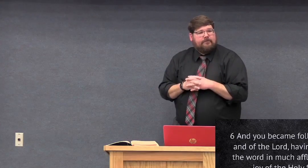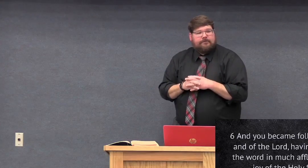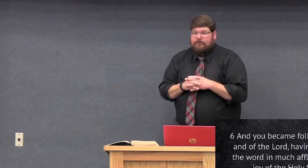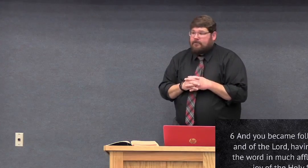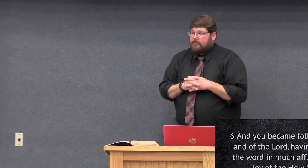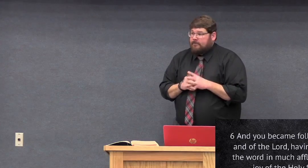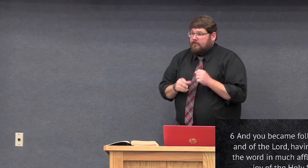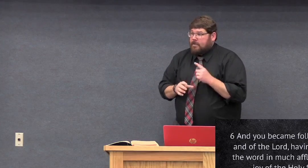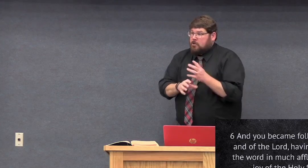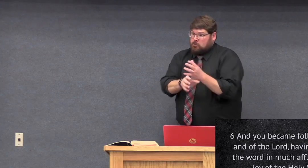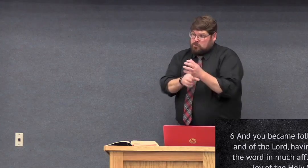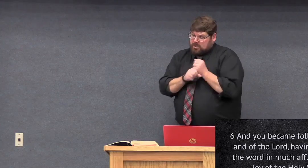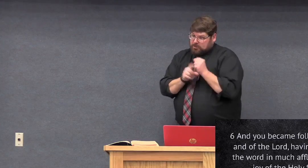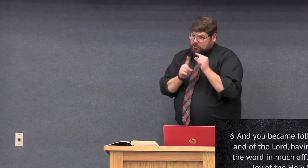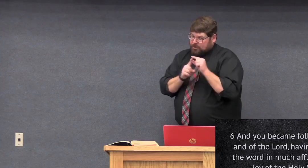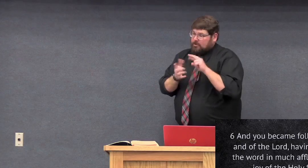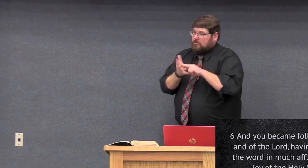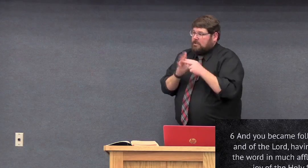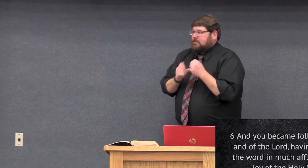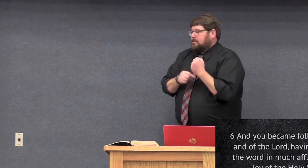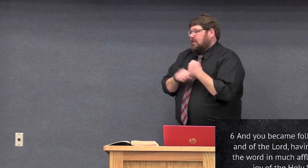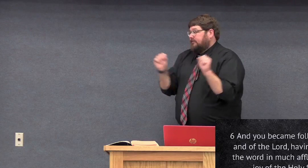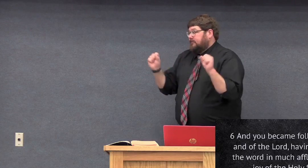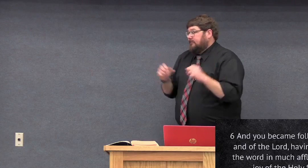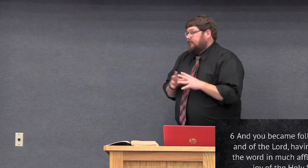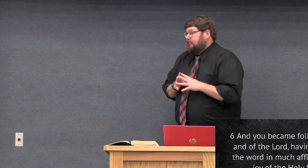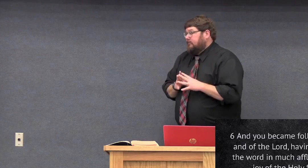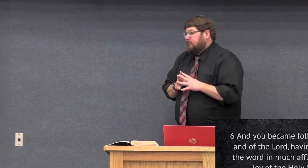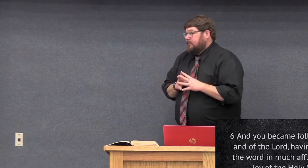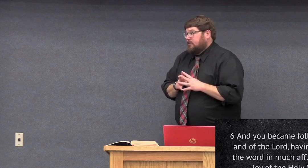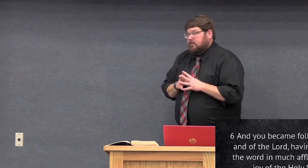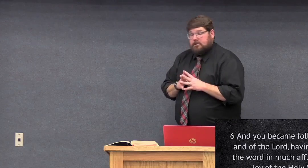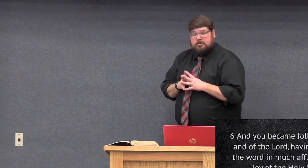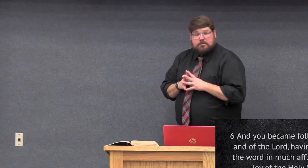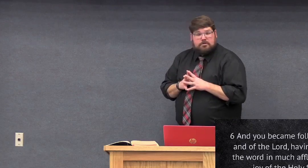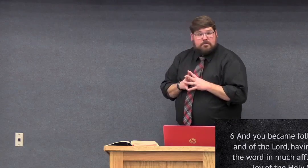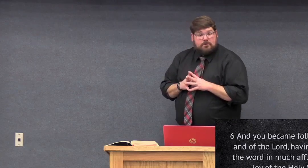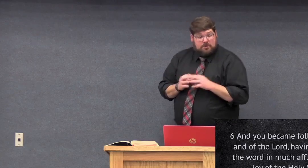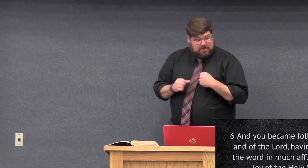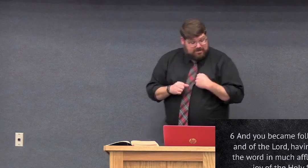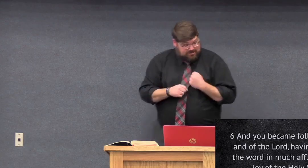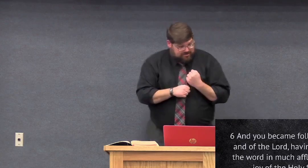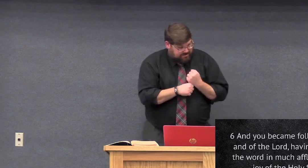That means they were saved. They received the word. That's salvation.